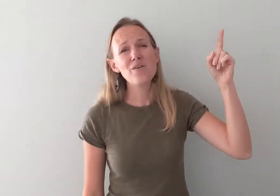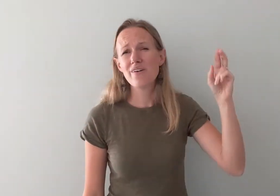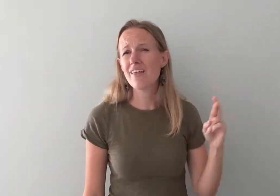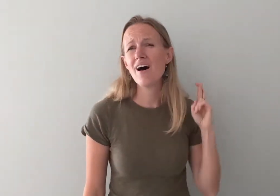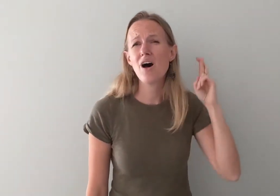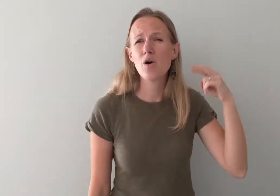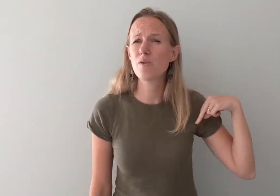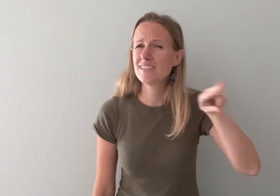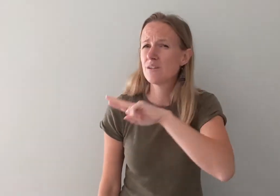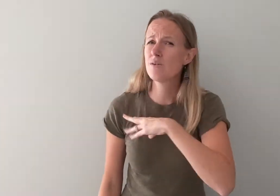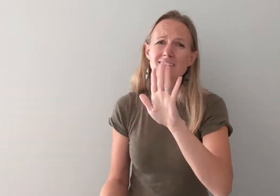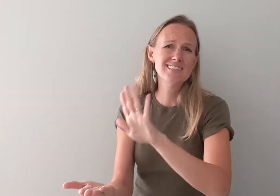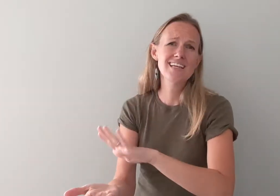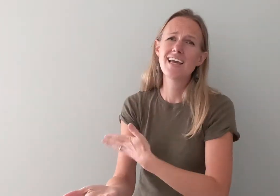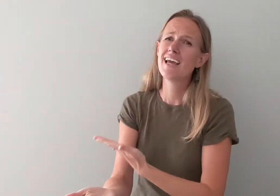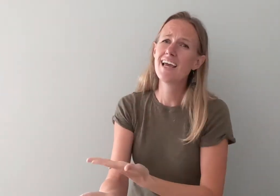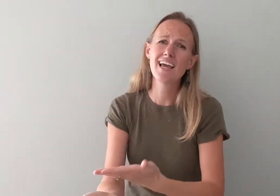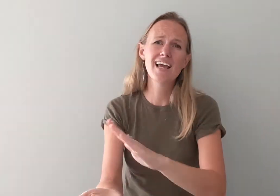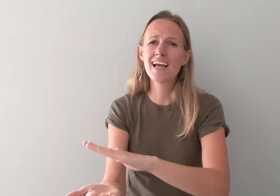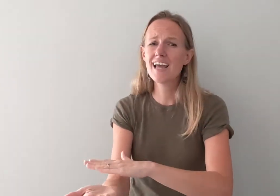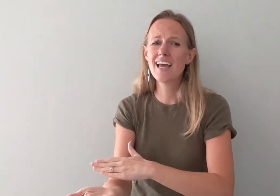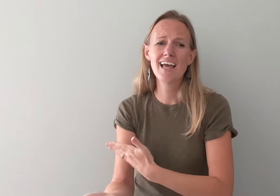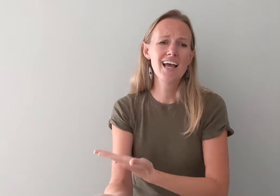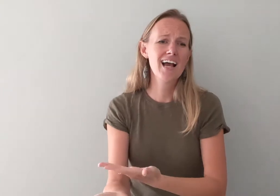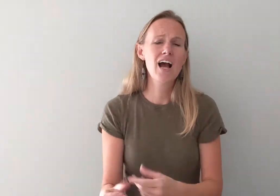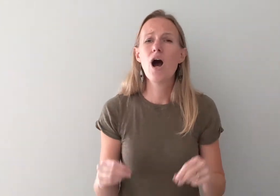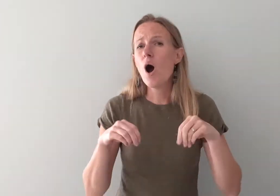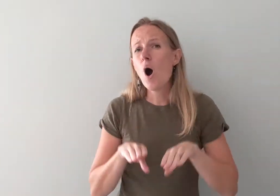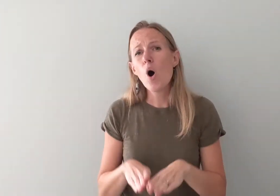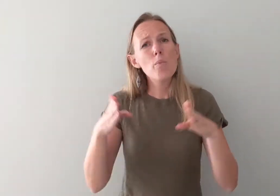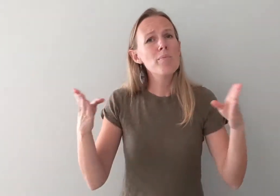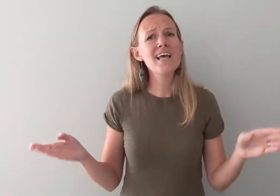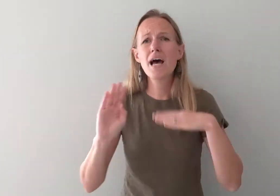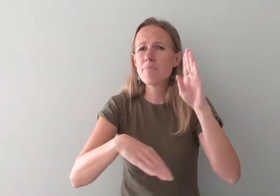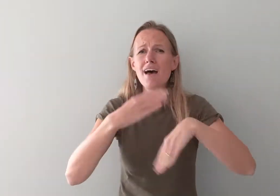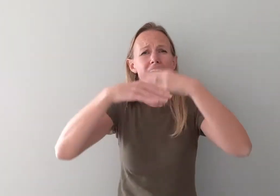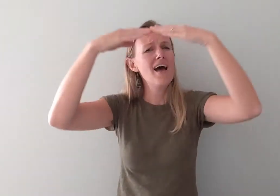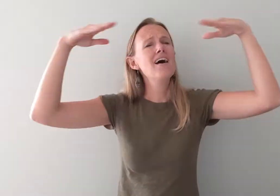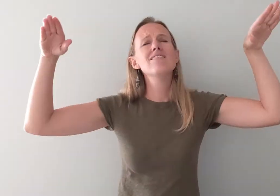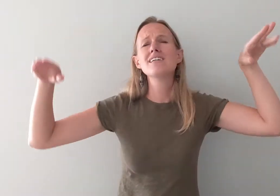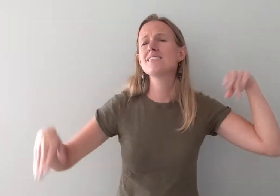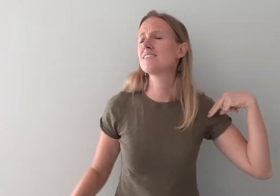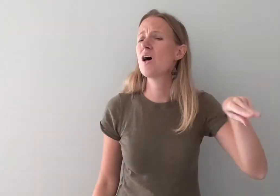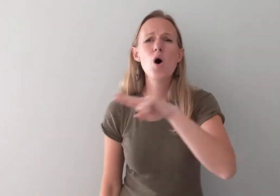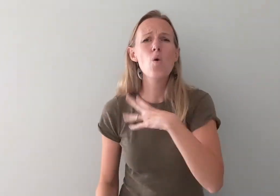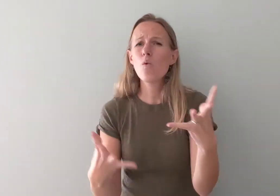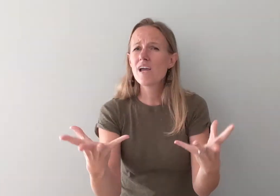You're the reason we're singing. Open up the heavens, we